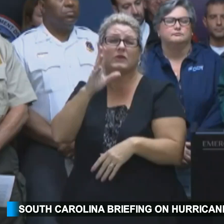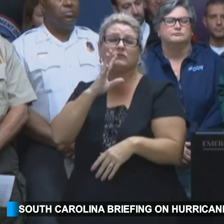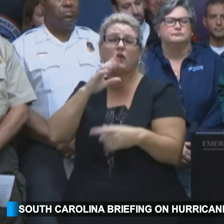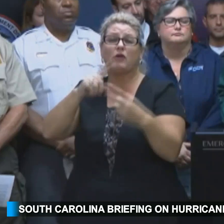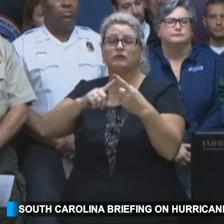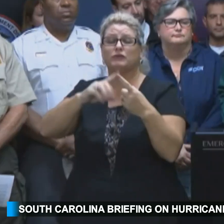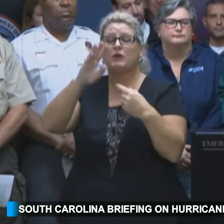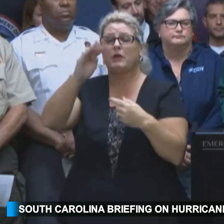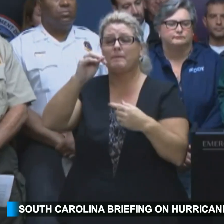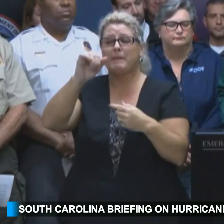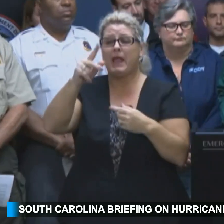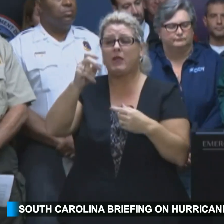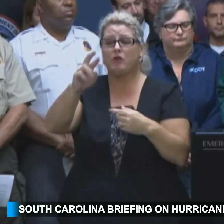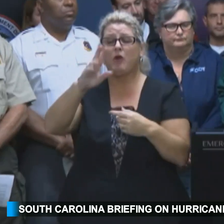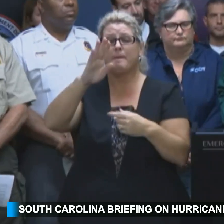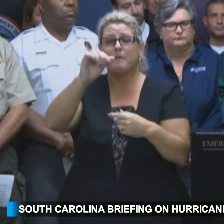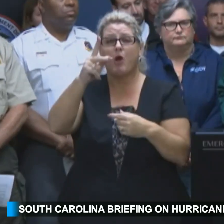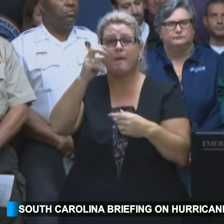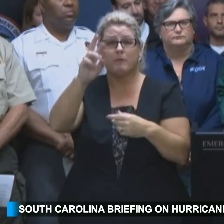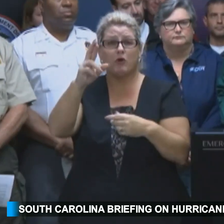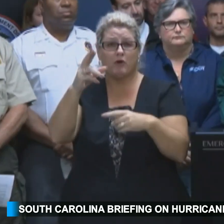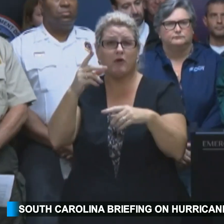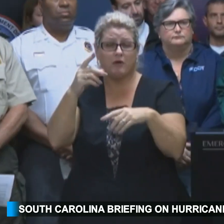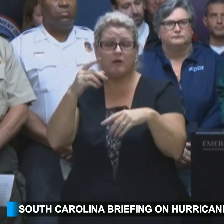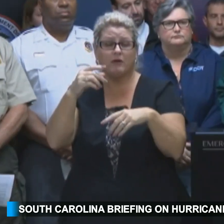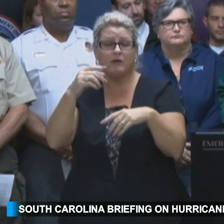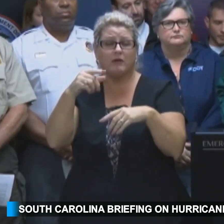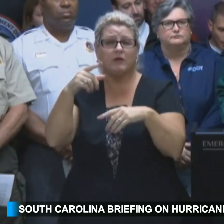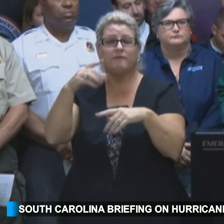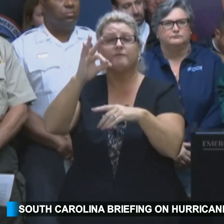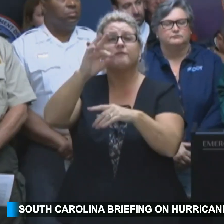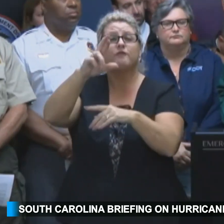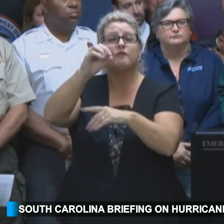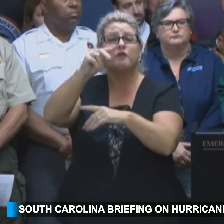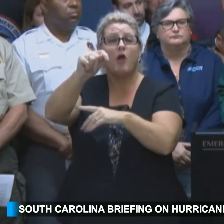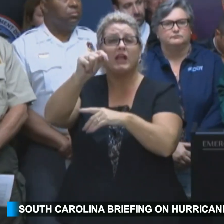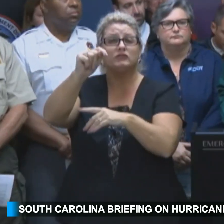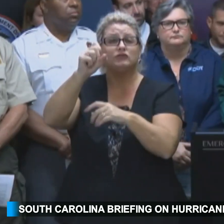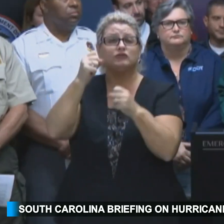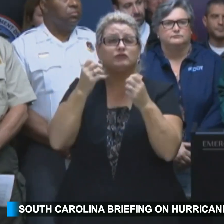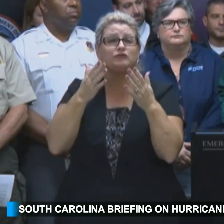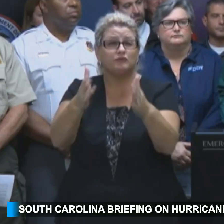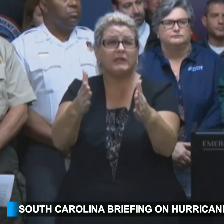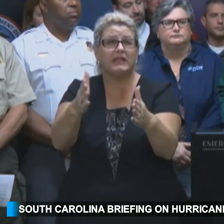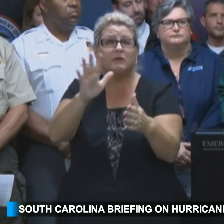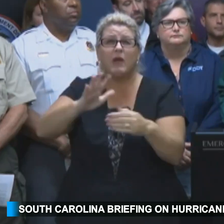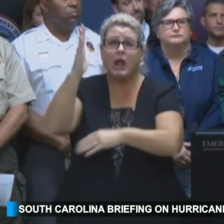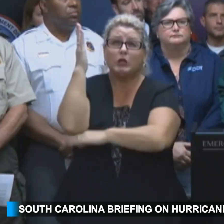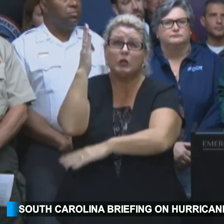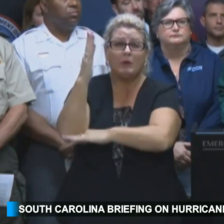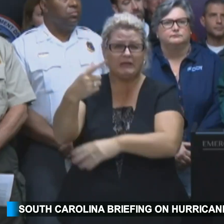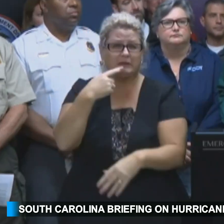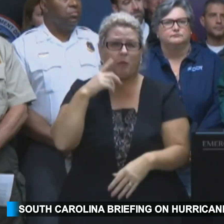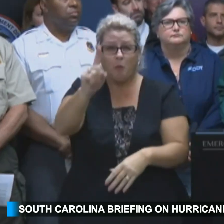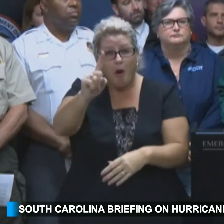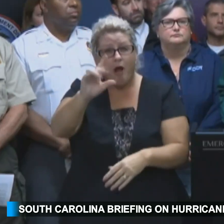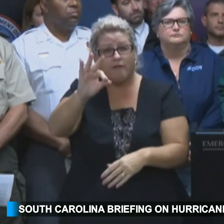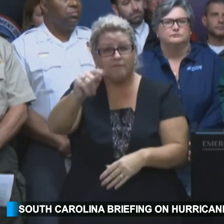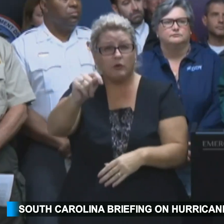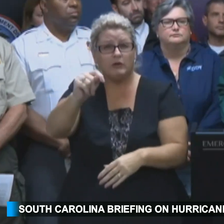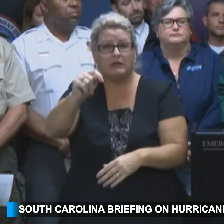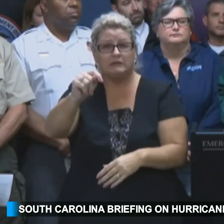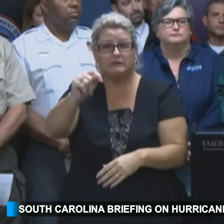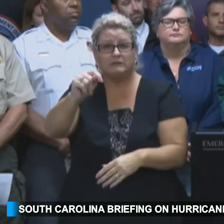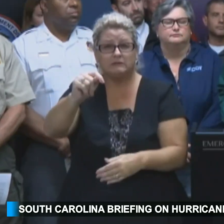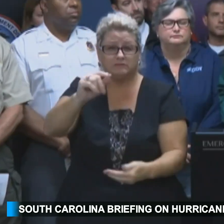Barber, who said the water on Front Street, this was just before, I guess it's around noon, was 1 foot deep on Front